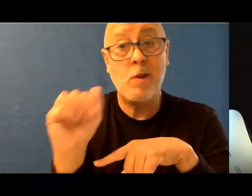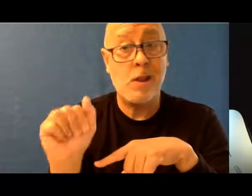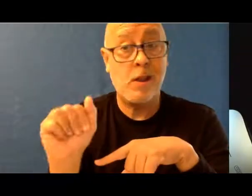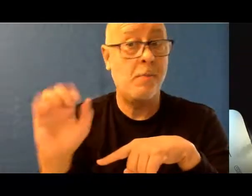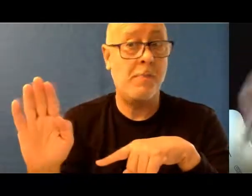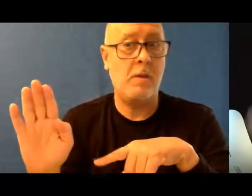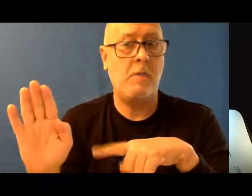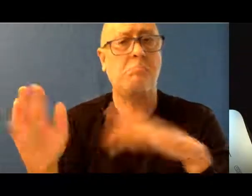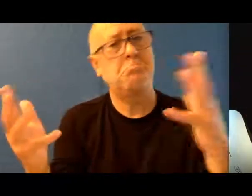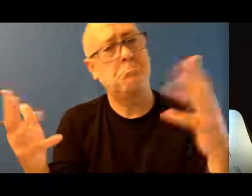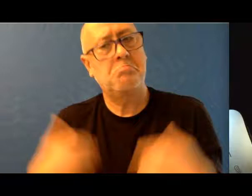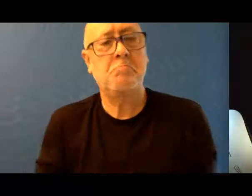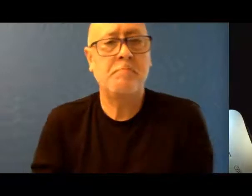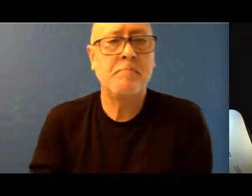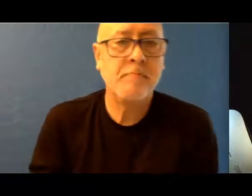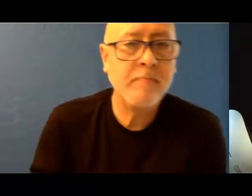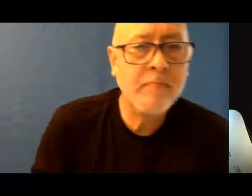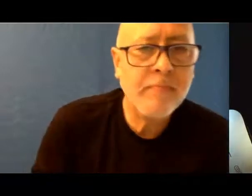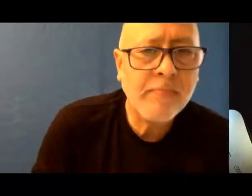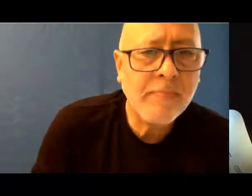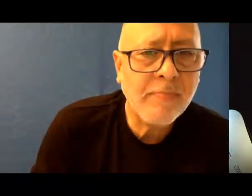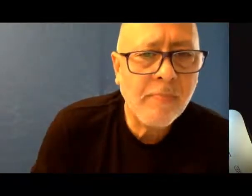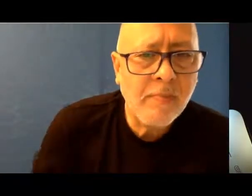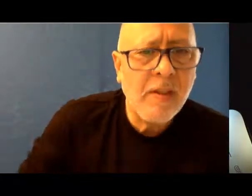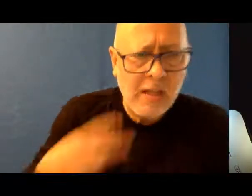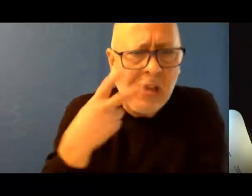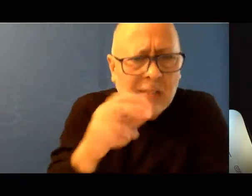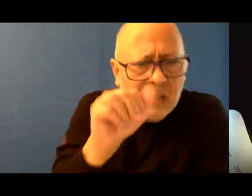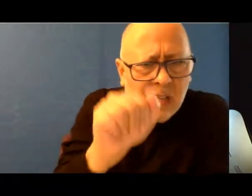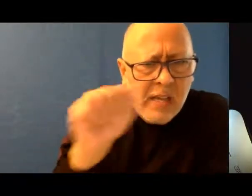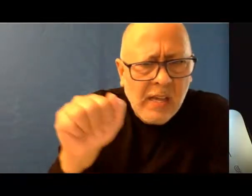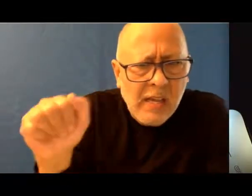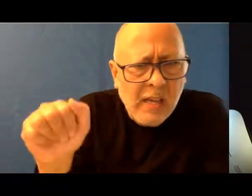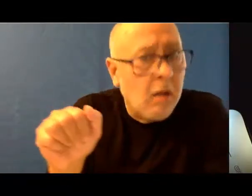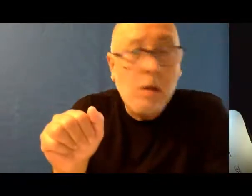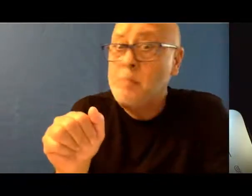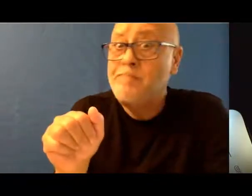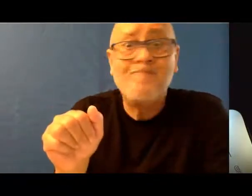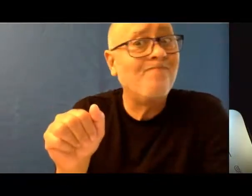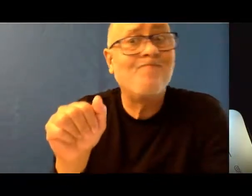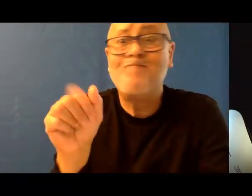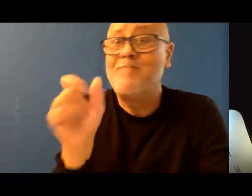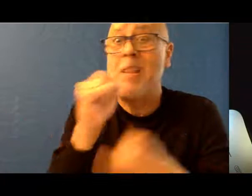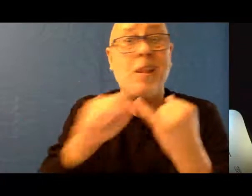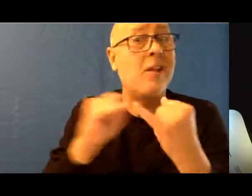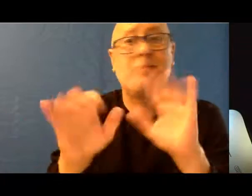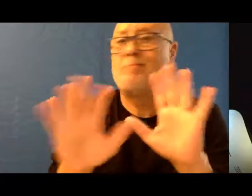4ab. Now, I have a's, but over here is the tricky one. It's